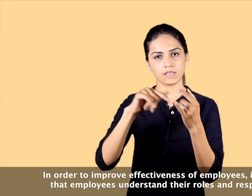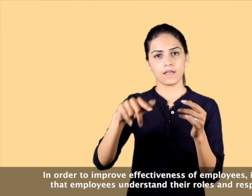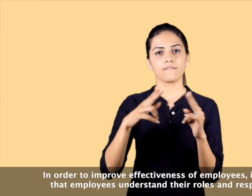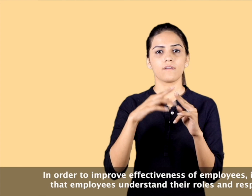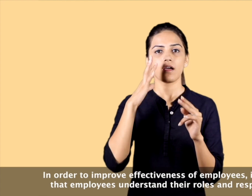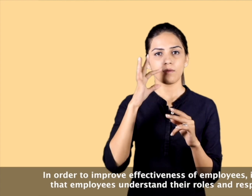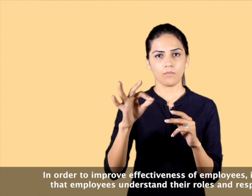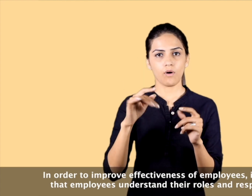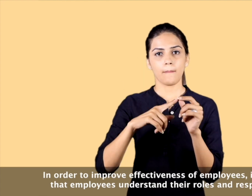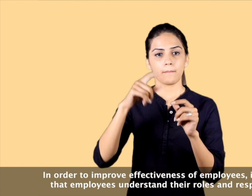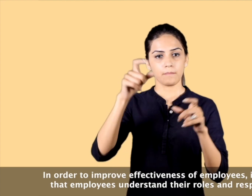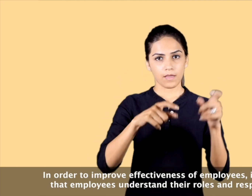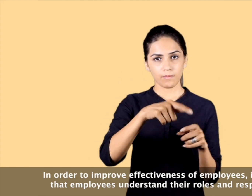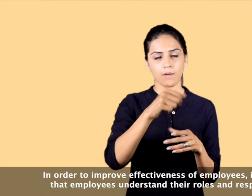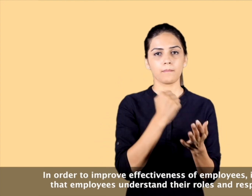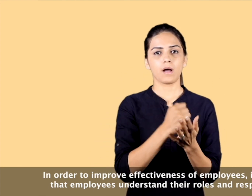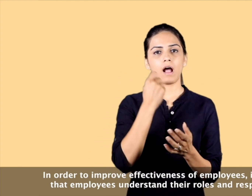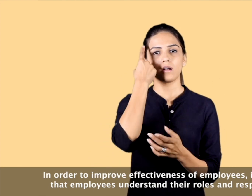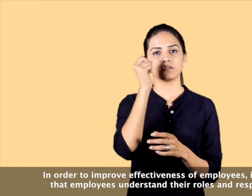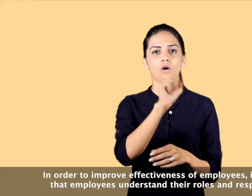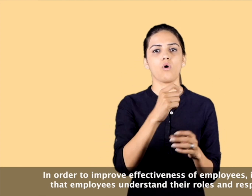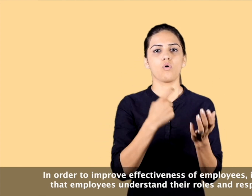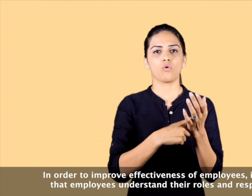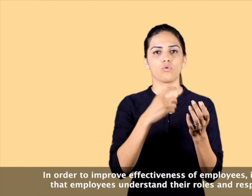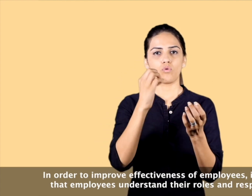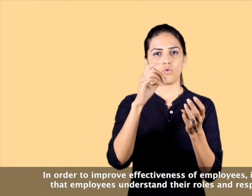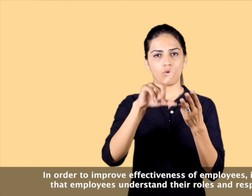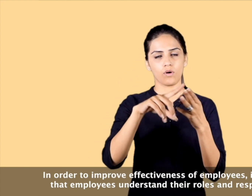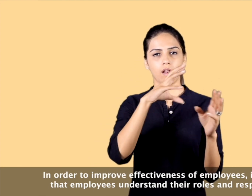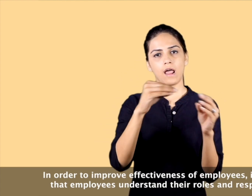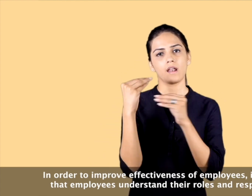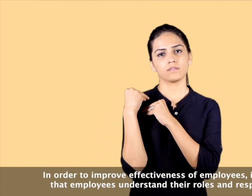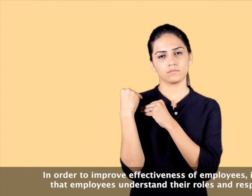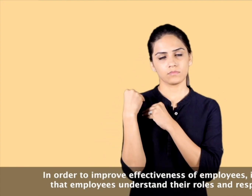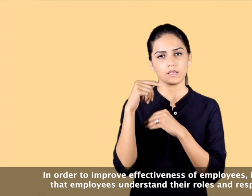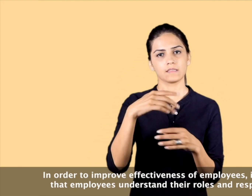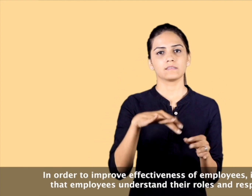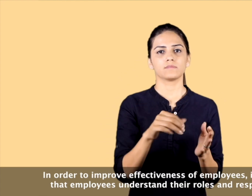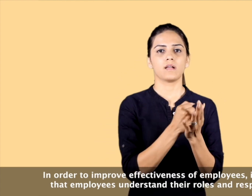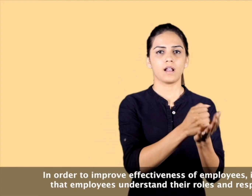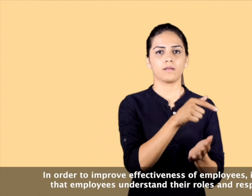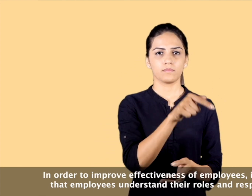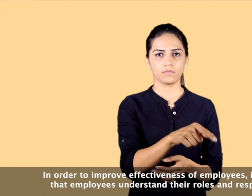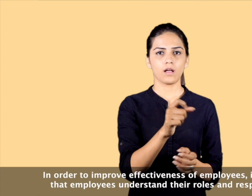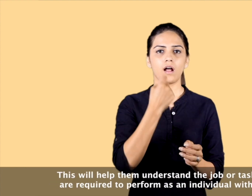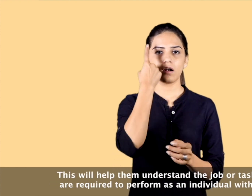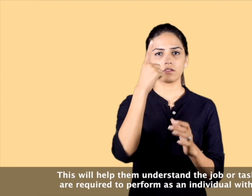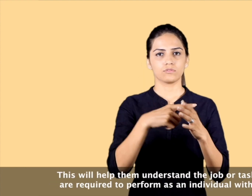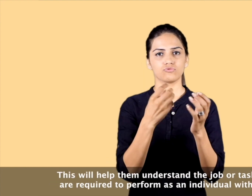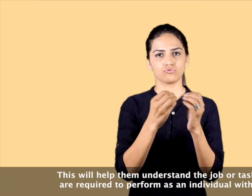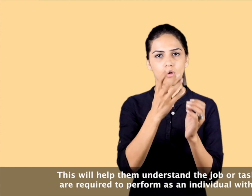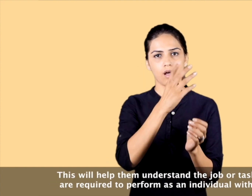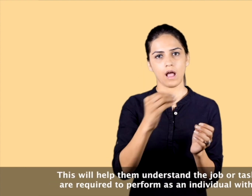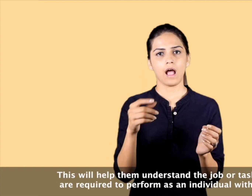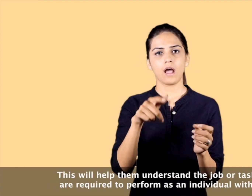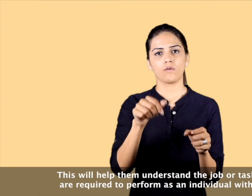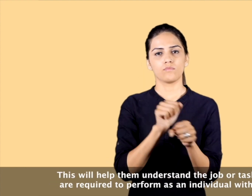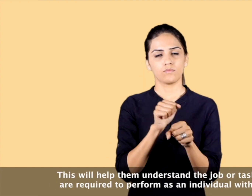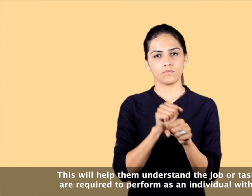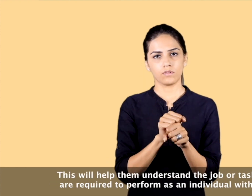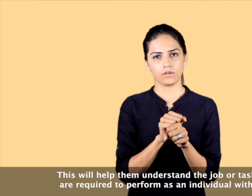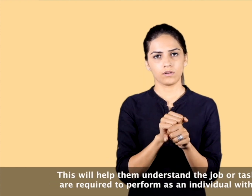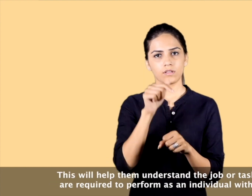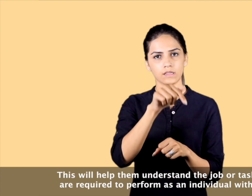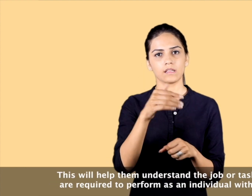that employees understand their roles and responsibilities. This will help them understand the job or